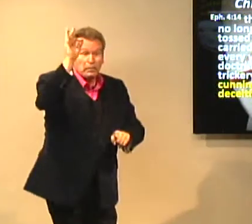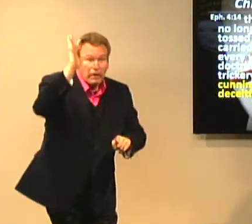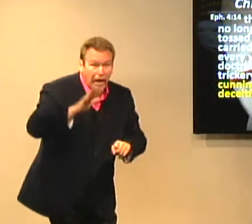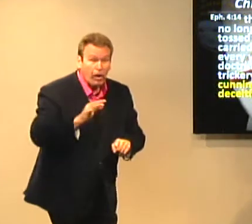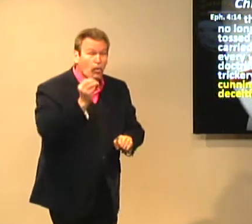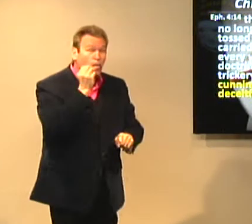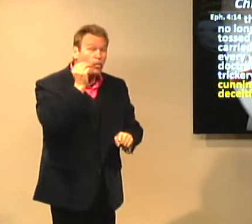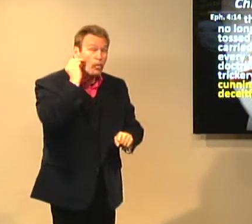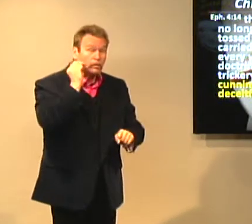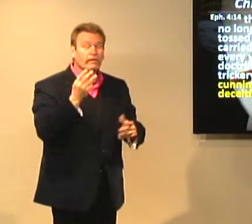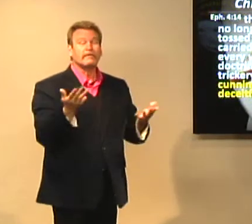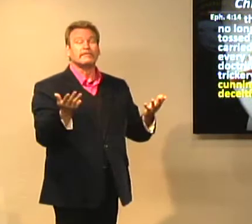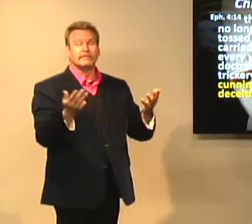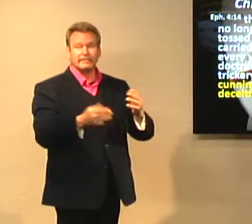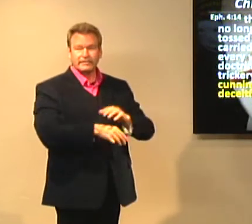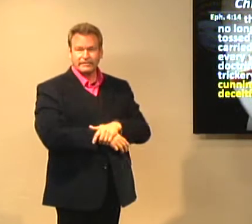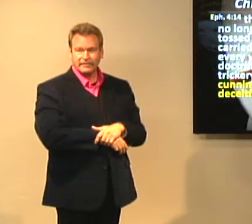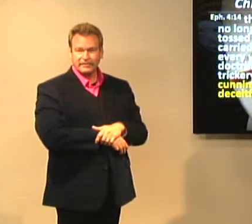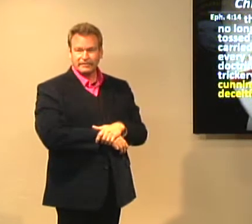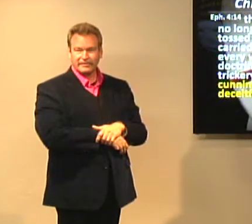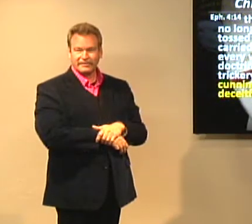you are supporting their ministry.